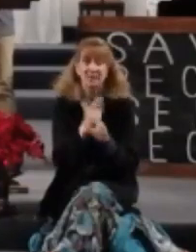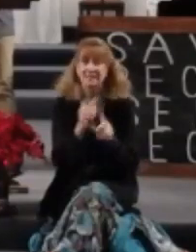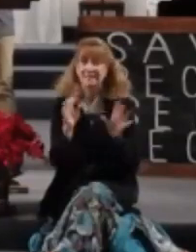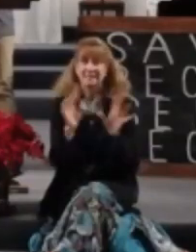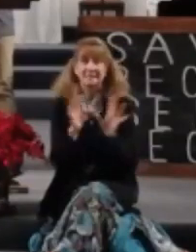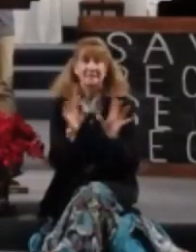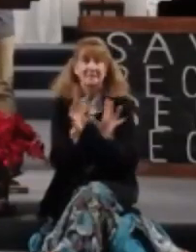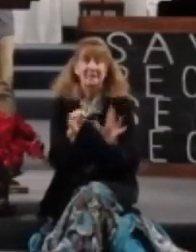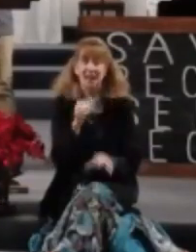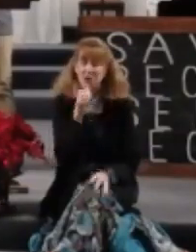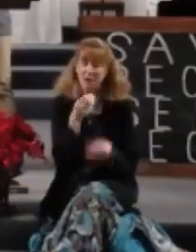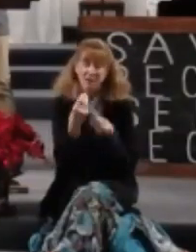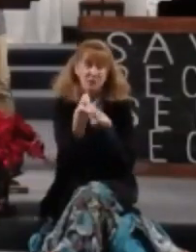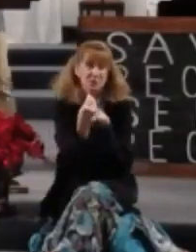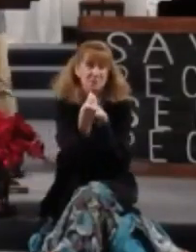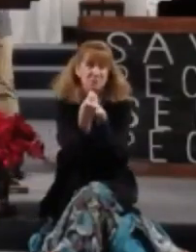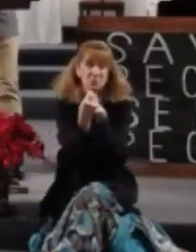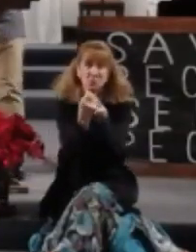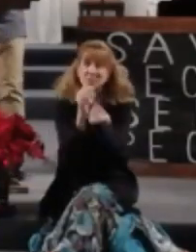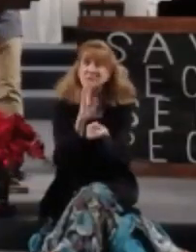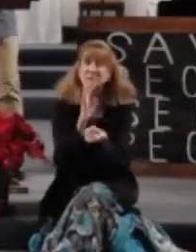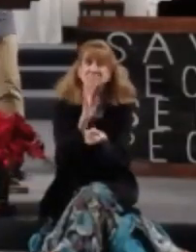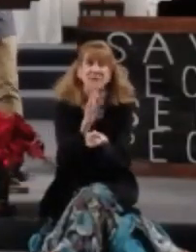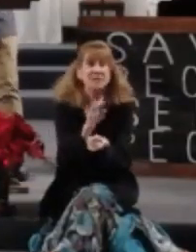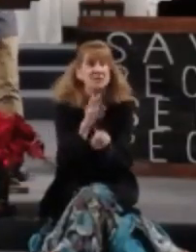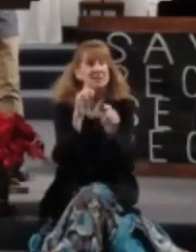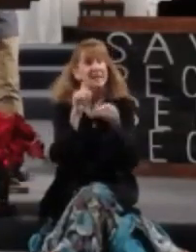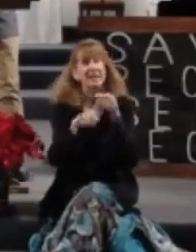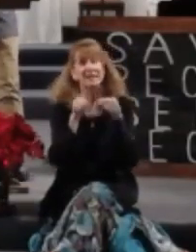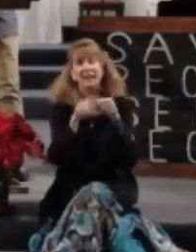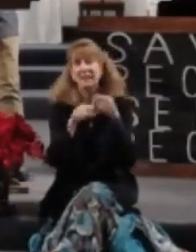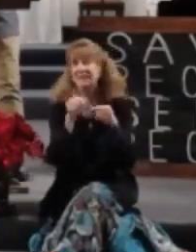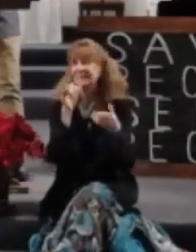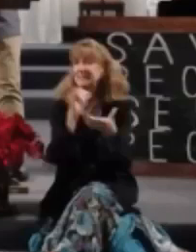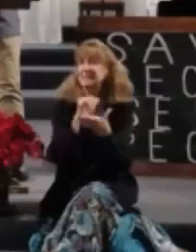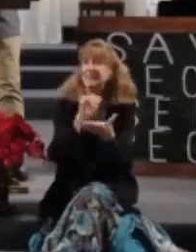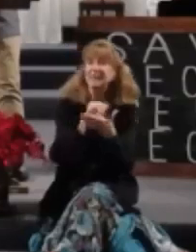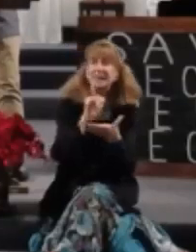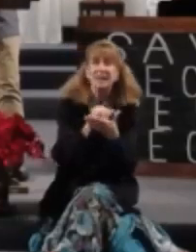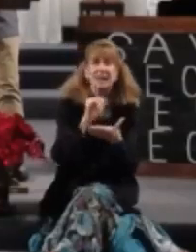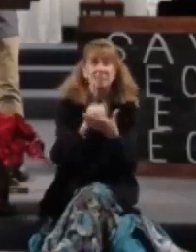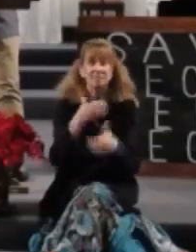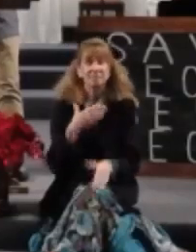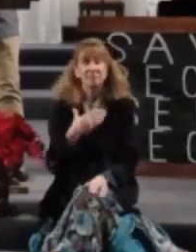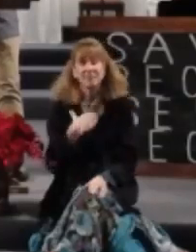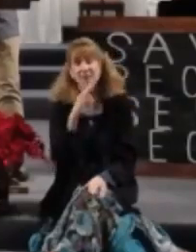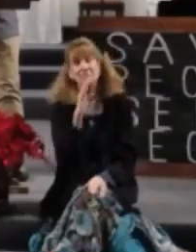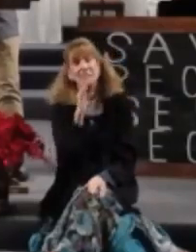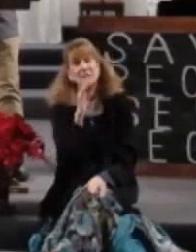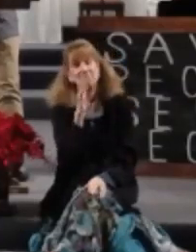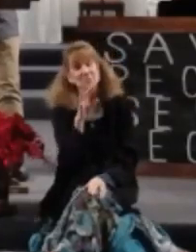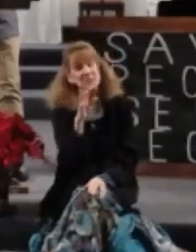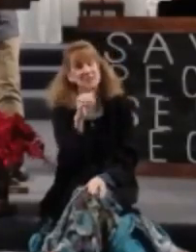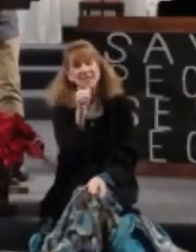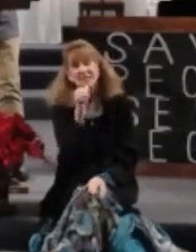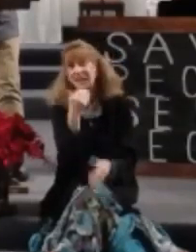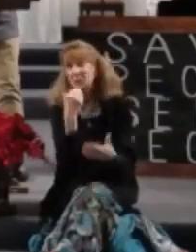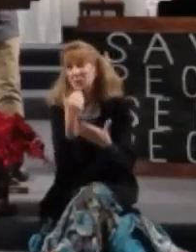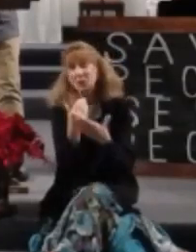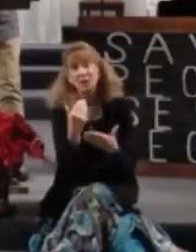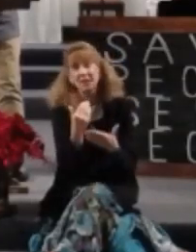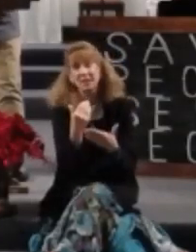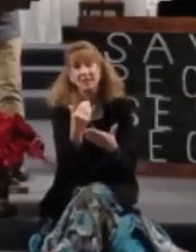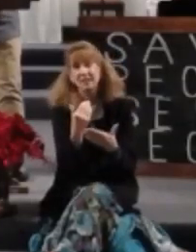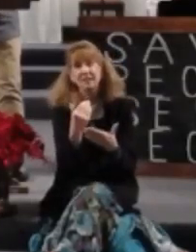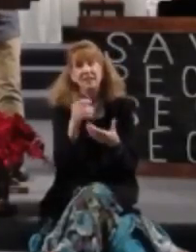been eloquent, neither in the past nor since you've spoken to your servant. I am slow of speech and tongue." In other words,